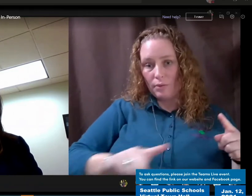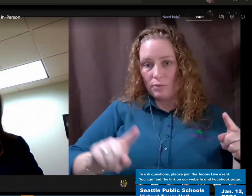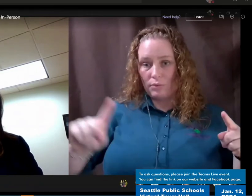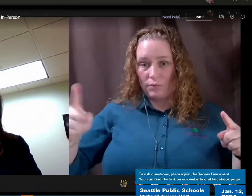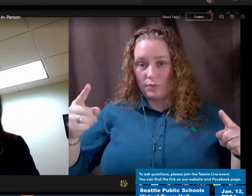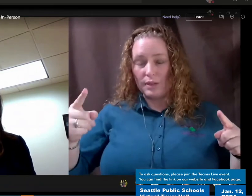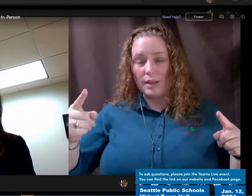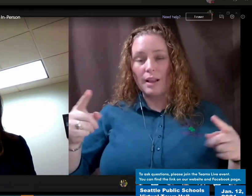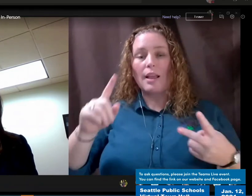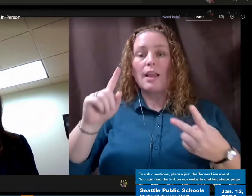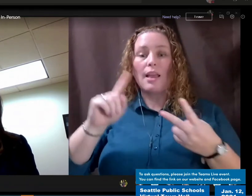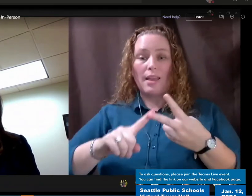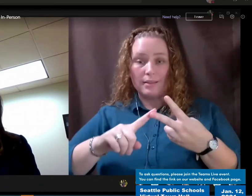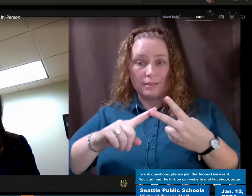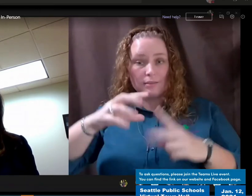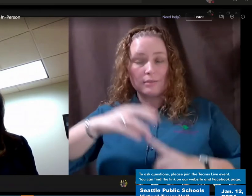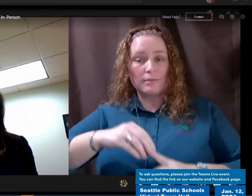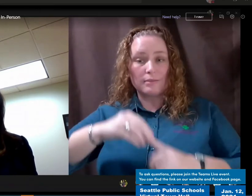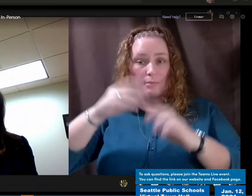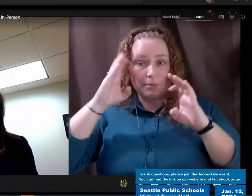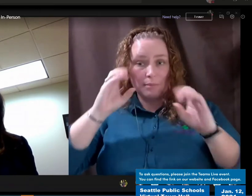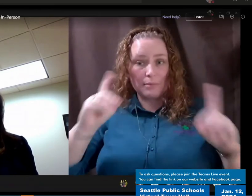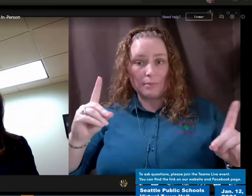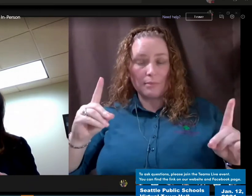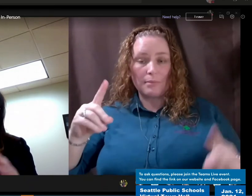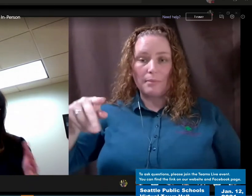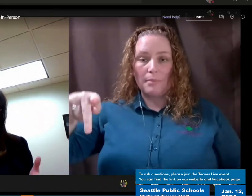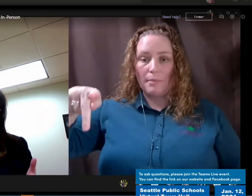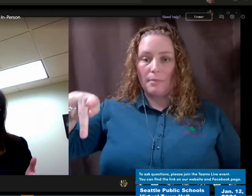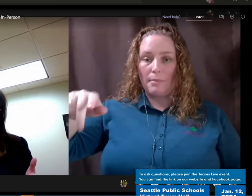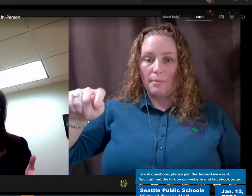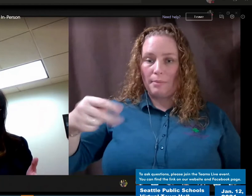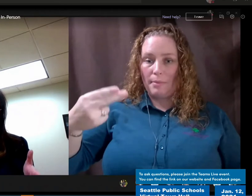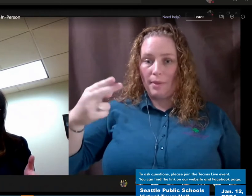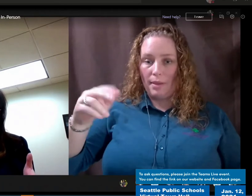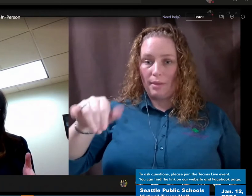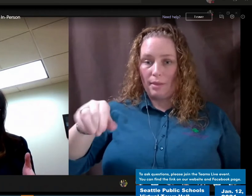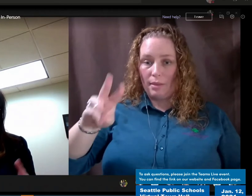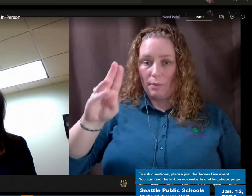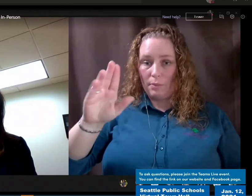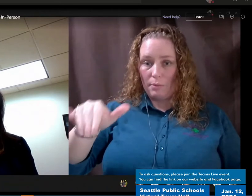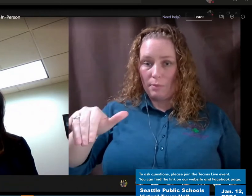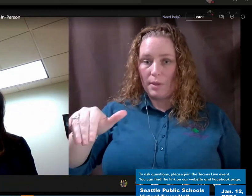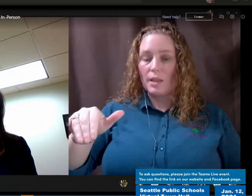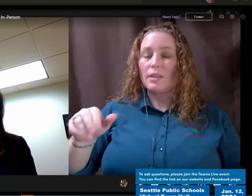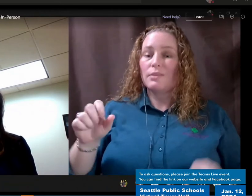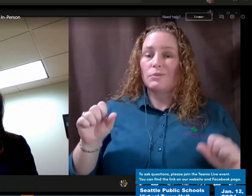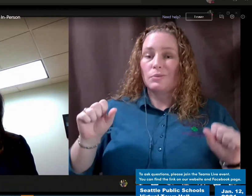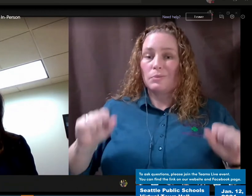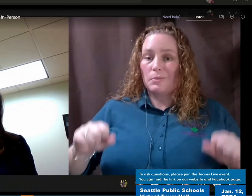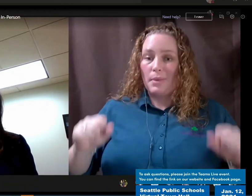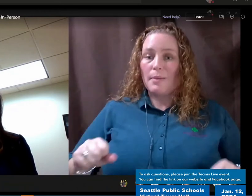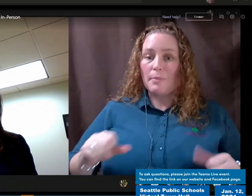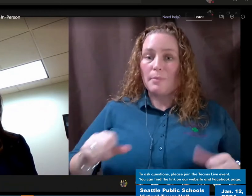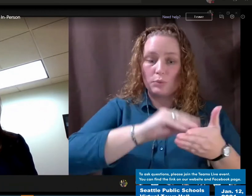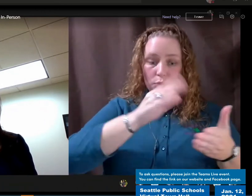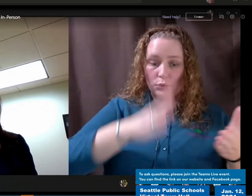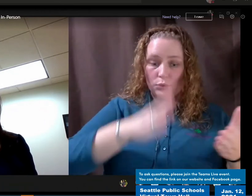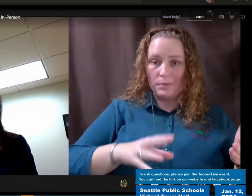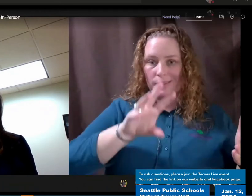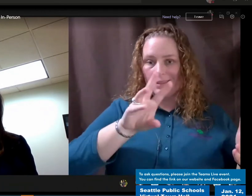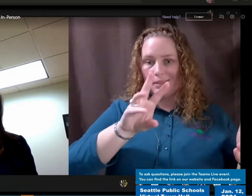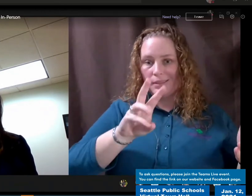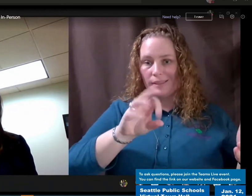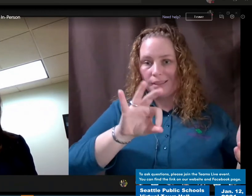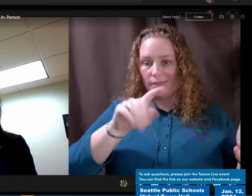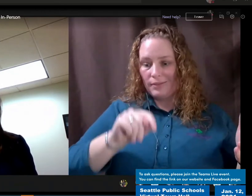pathways classrooms so that we are able to meet the 6 feet of distancing between students. This will result in